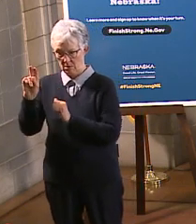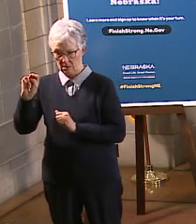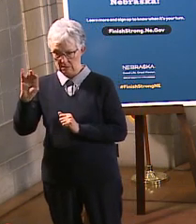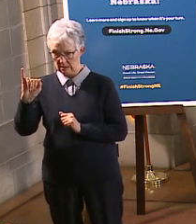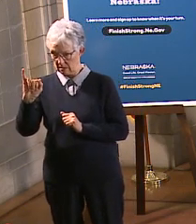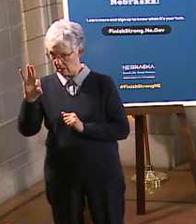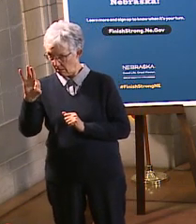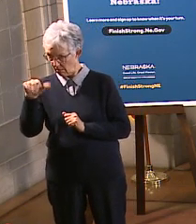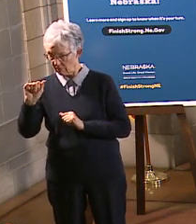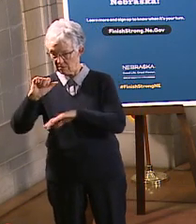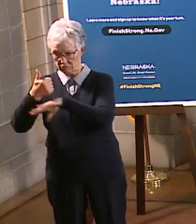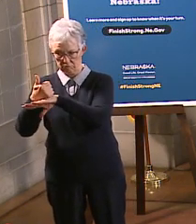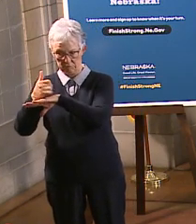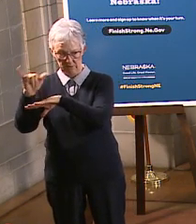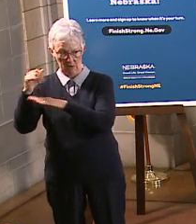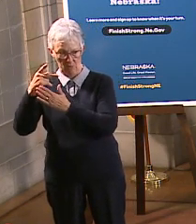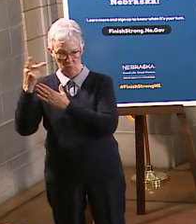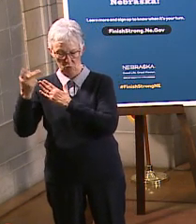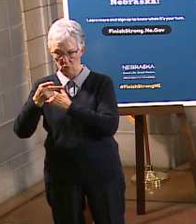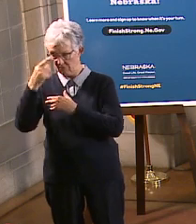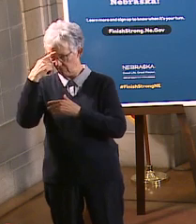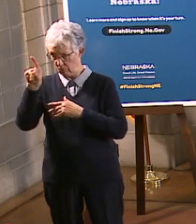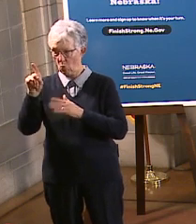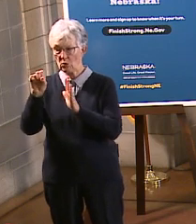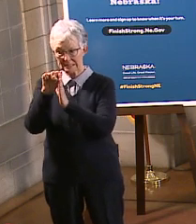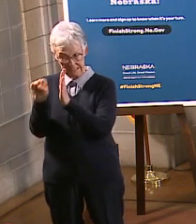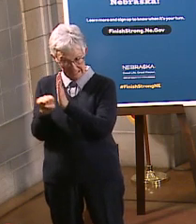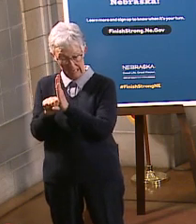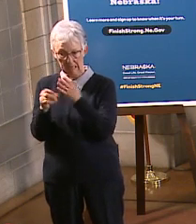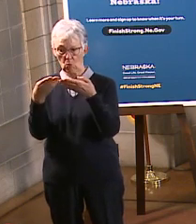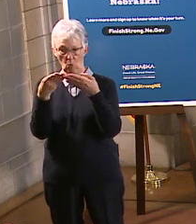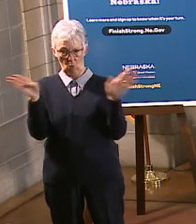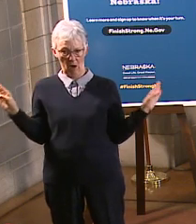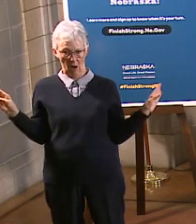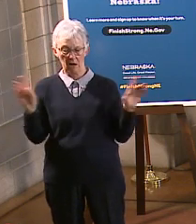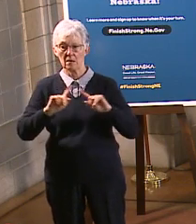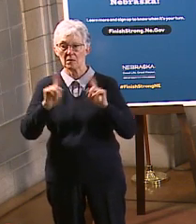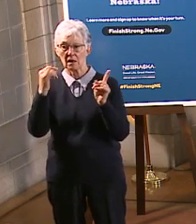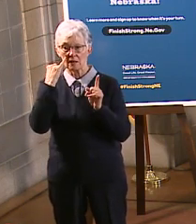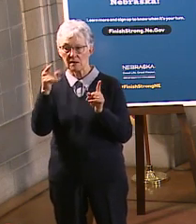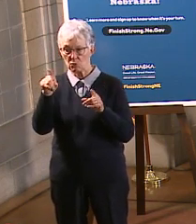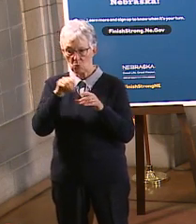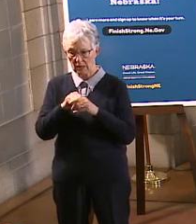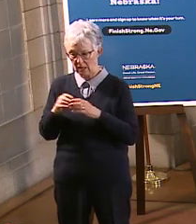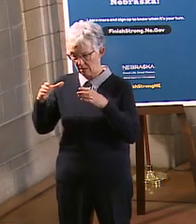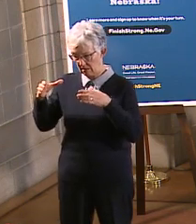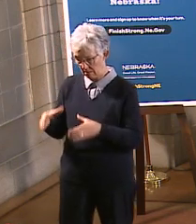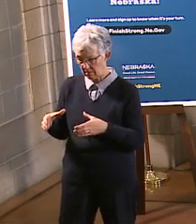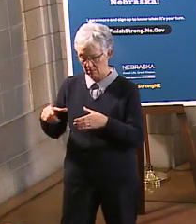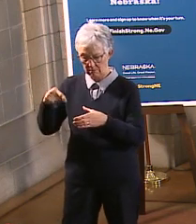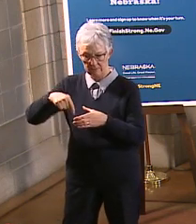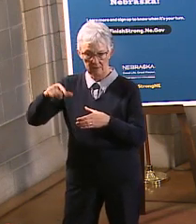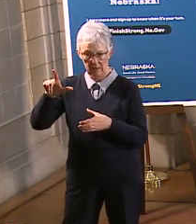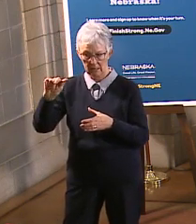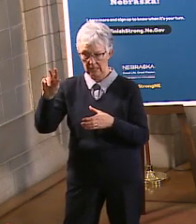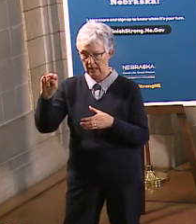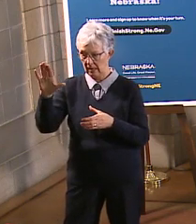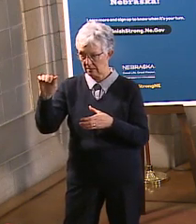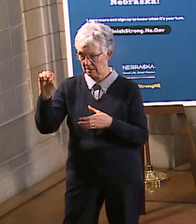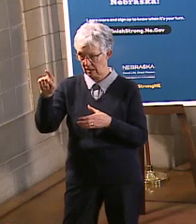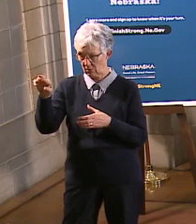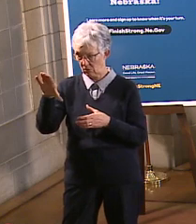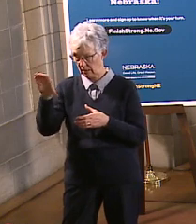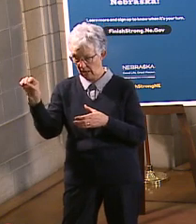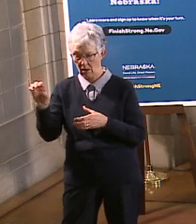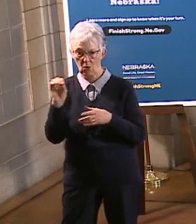up, but if you're, so this will be for the state area, but if you're not, if you're in one of those areas that got that money that